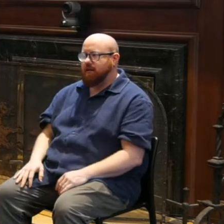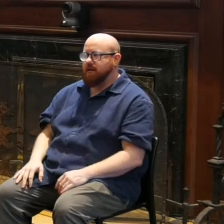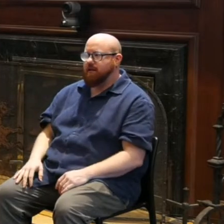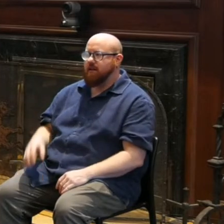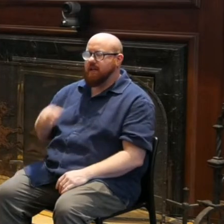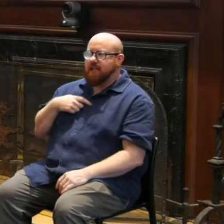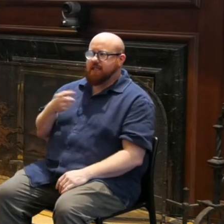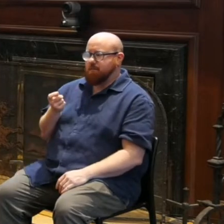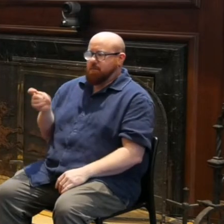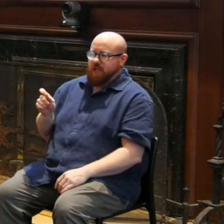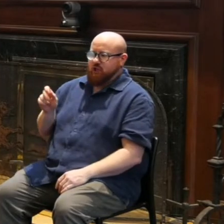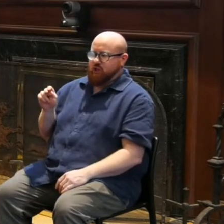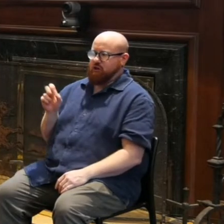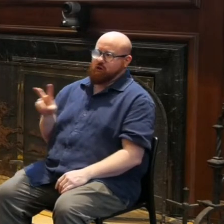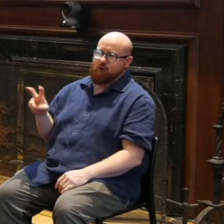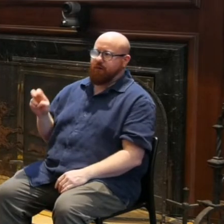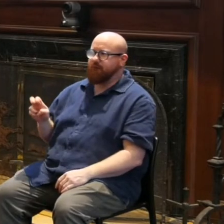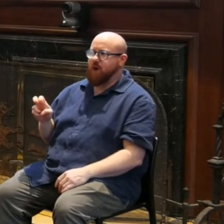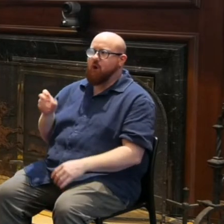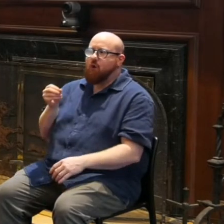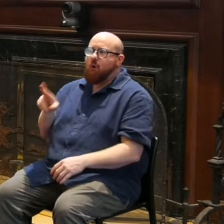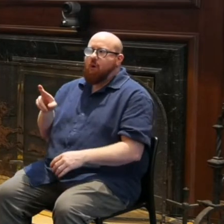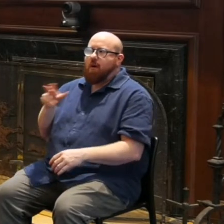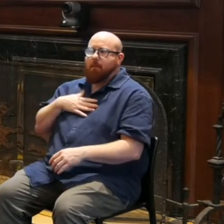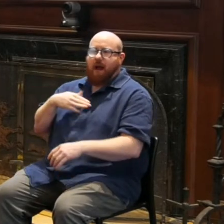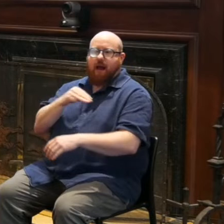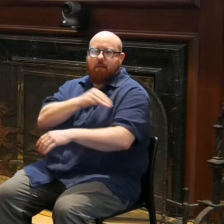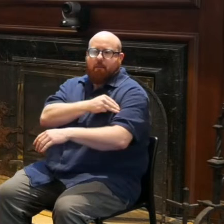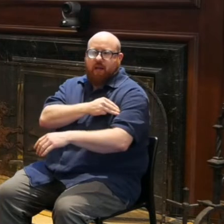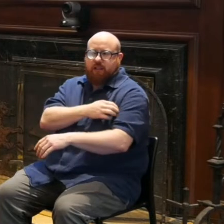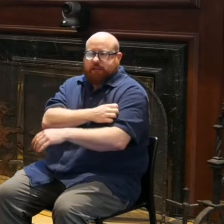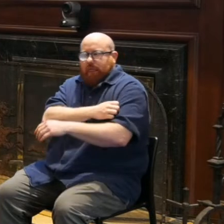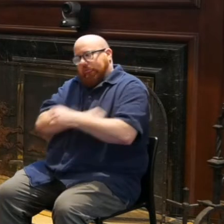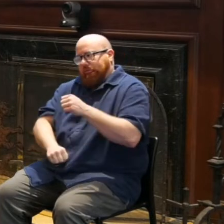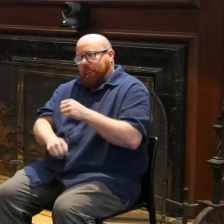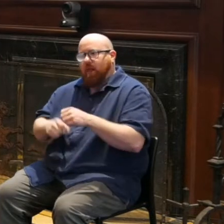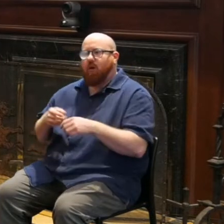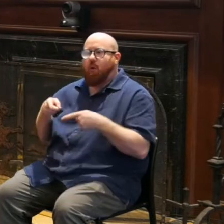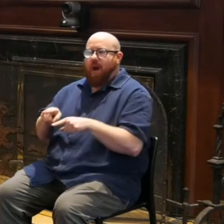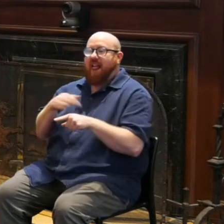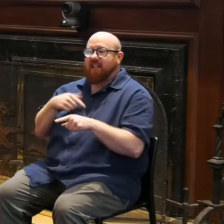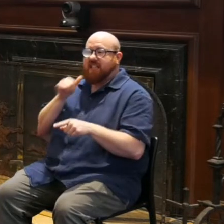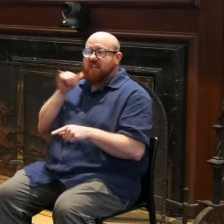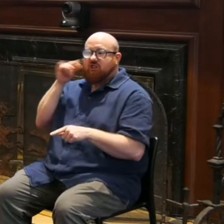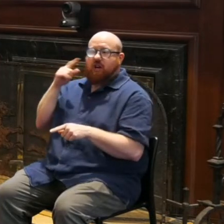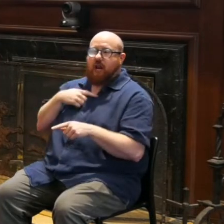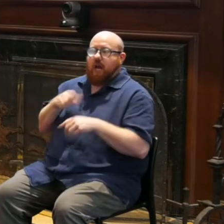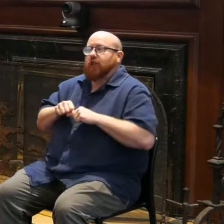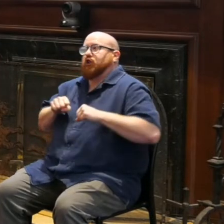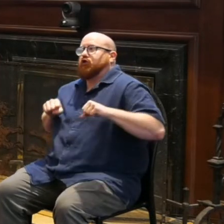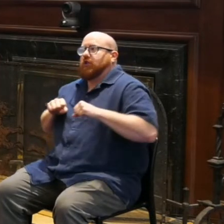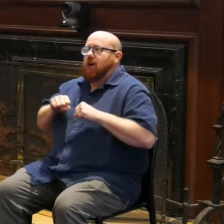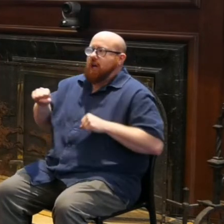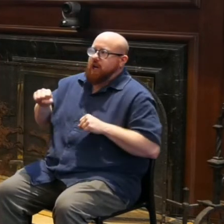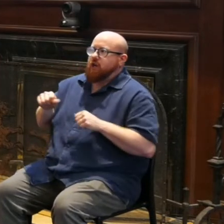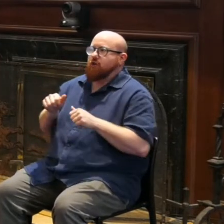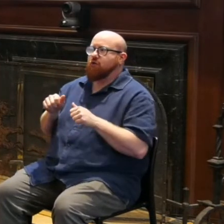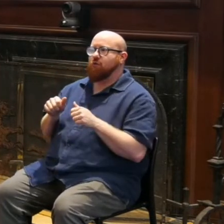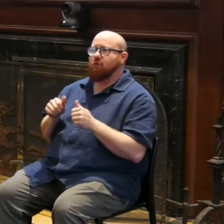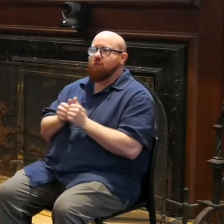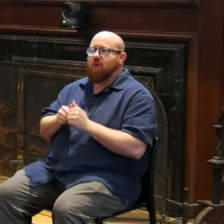pinched nerve, or a muscle yanked yesterday while stretching with contention, if not a lack of will to